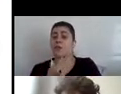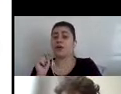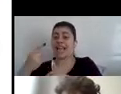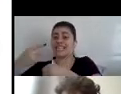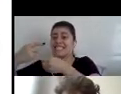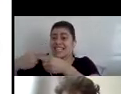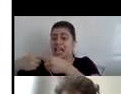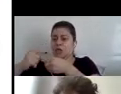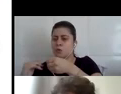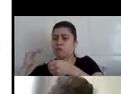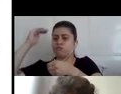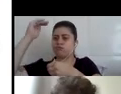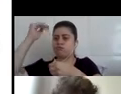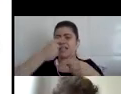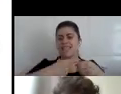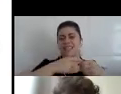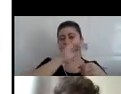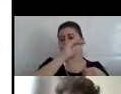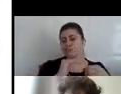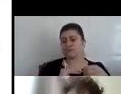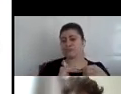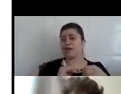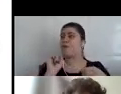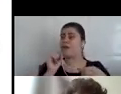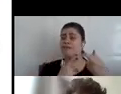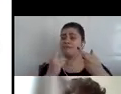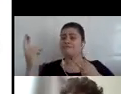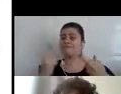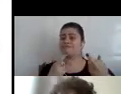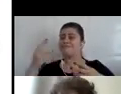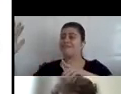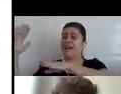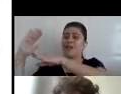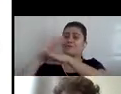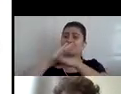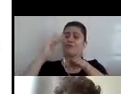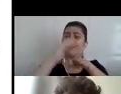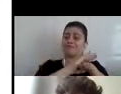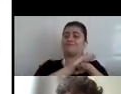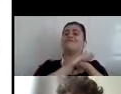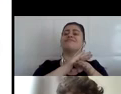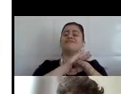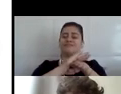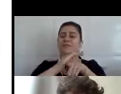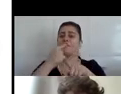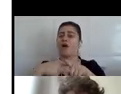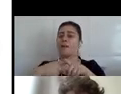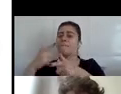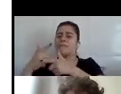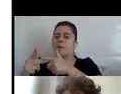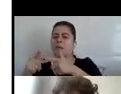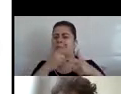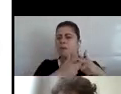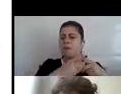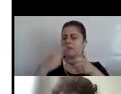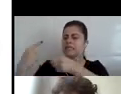want to learn more about some issues and also, of course, the opposite. So we have